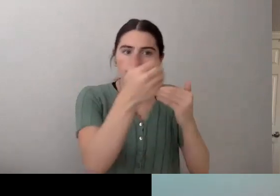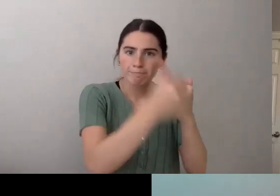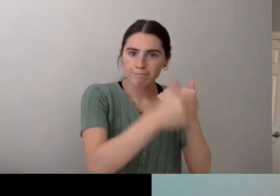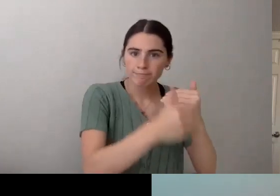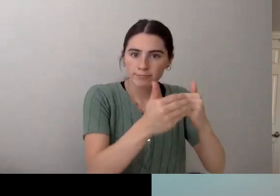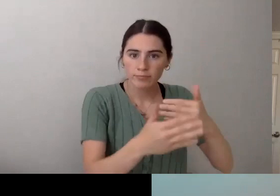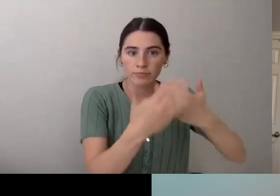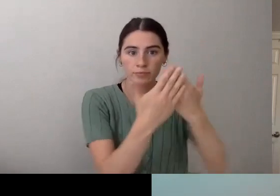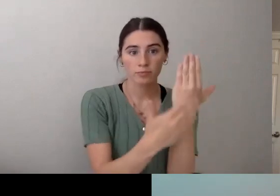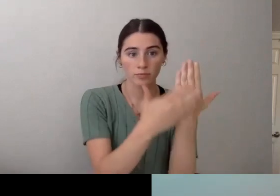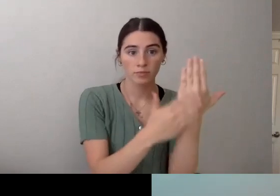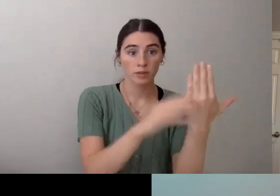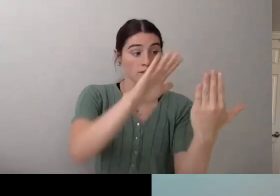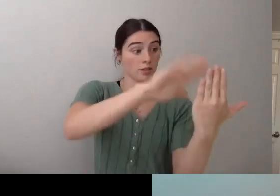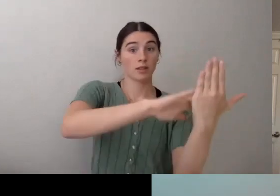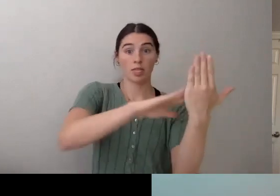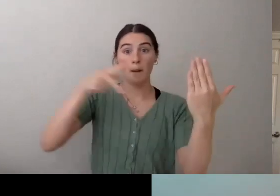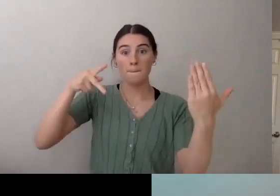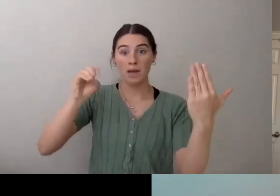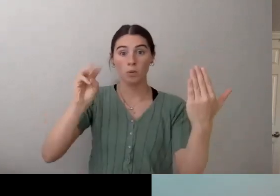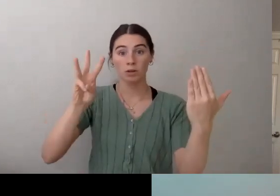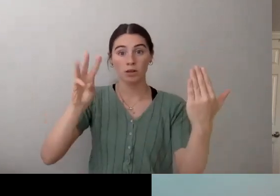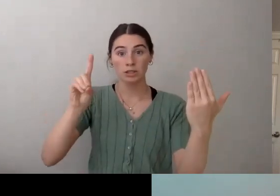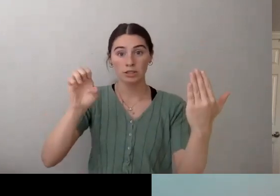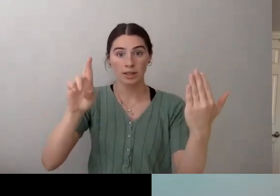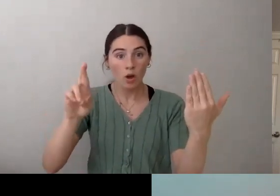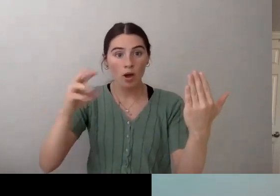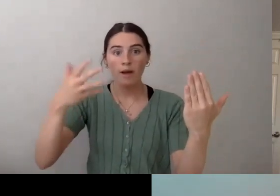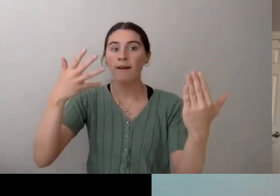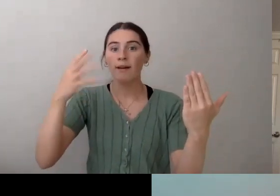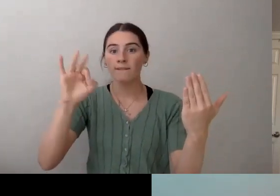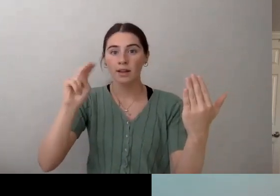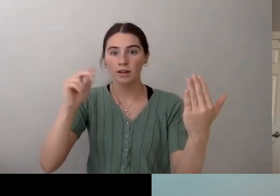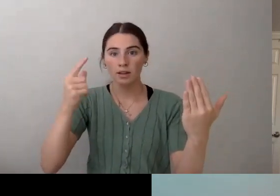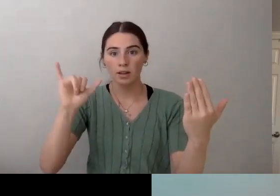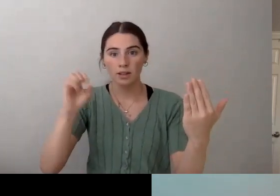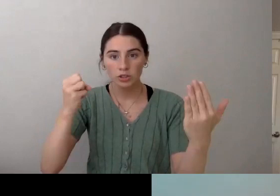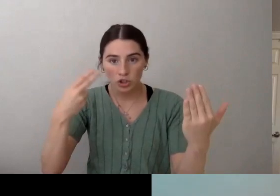is great for the powder finish. And then this is like fat grated cheese.